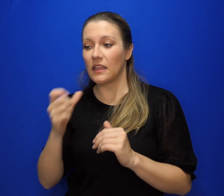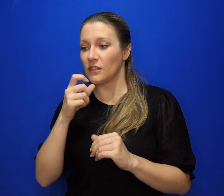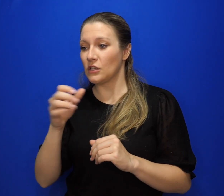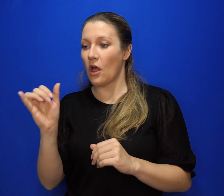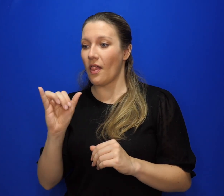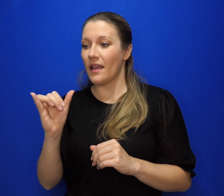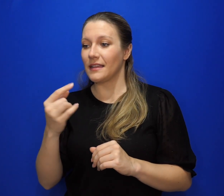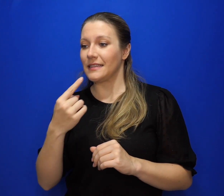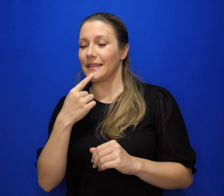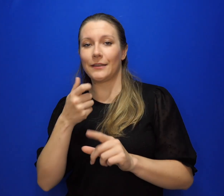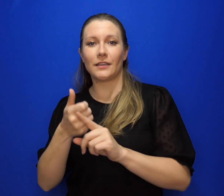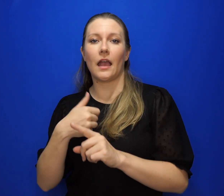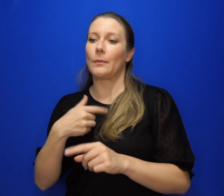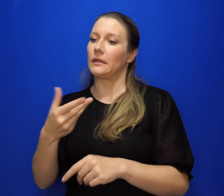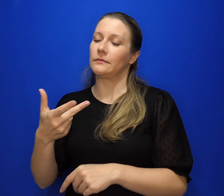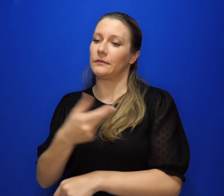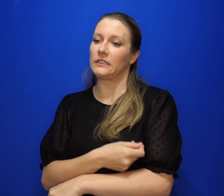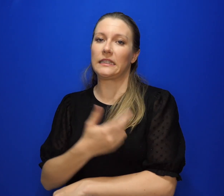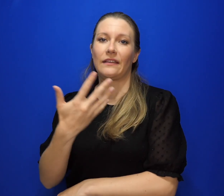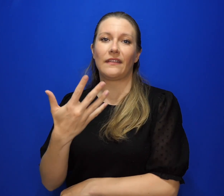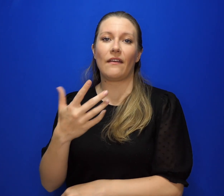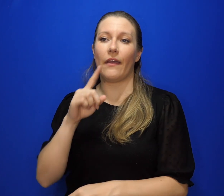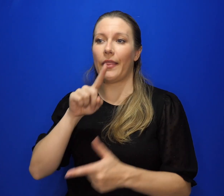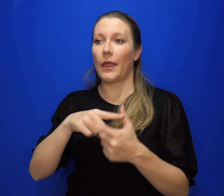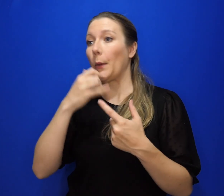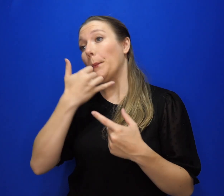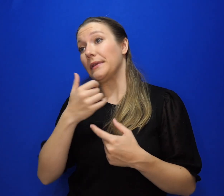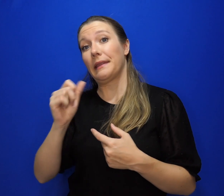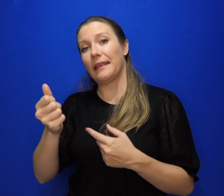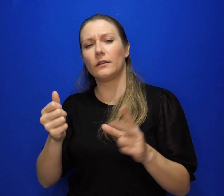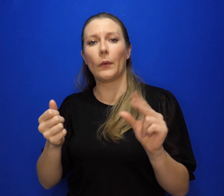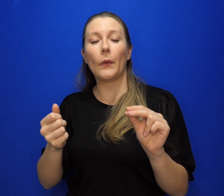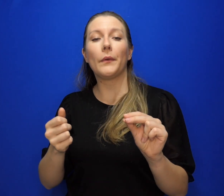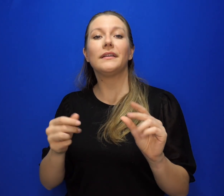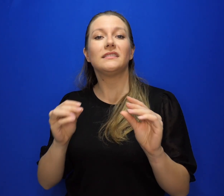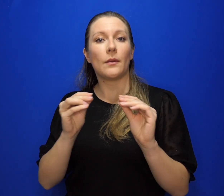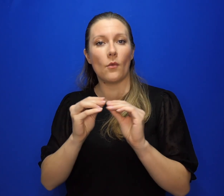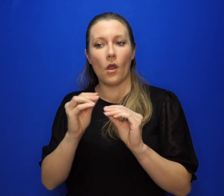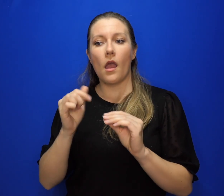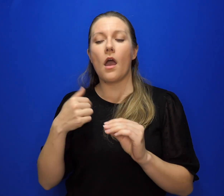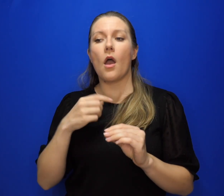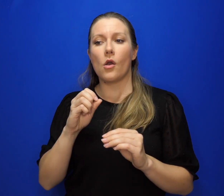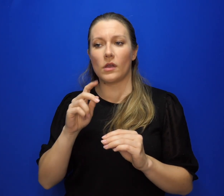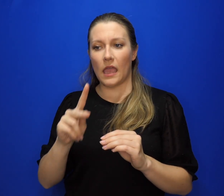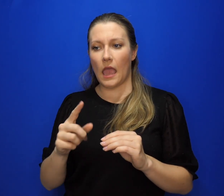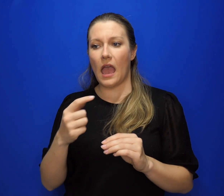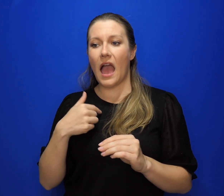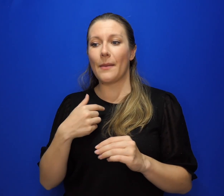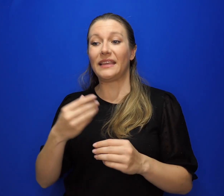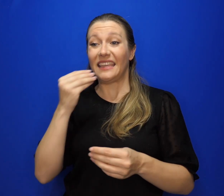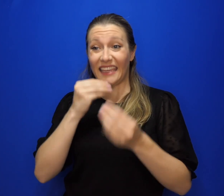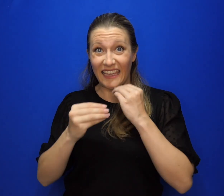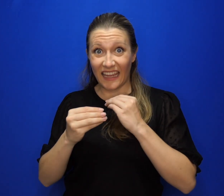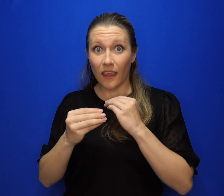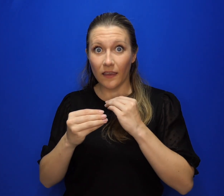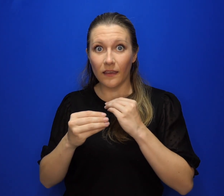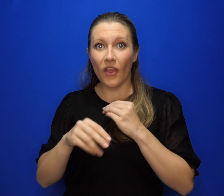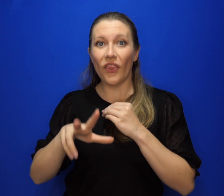give myself 5 and giving yourself 10. It's saying to yourself, I'm having 30 carbs